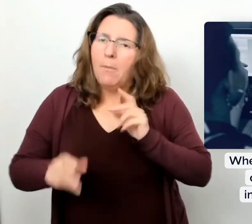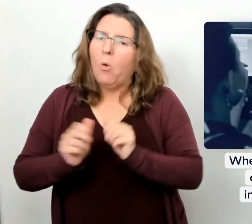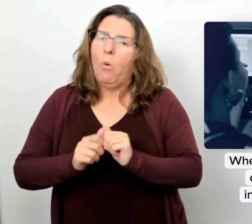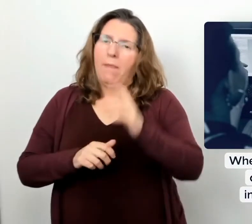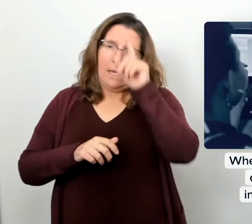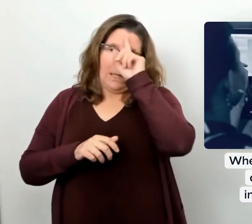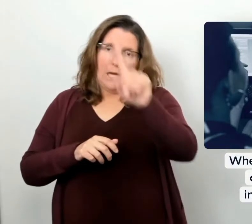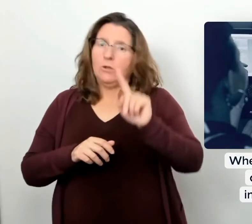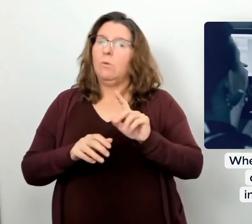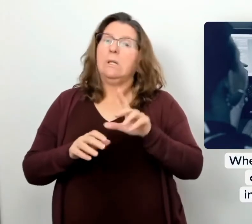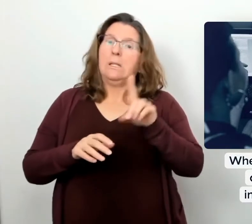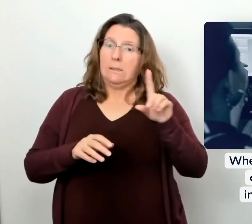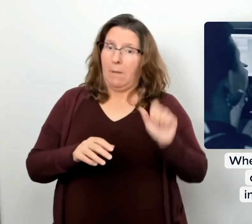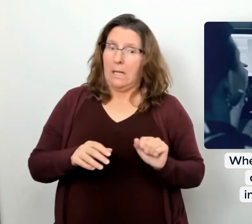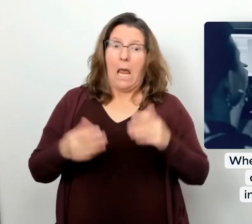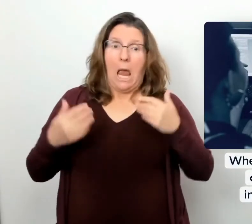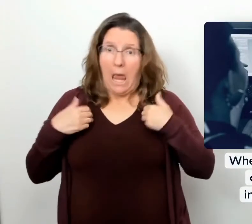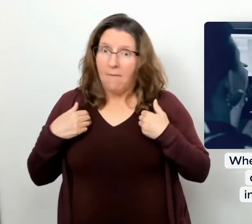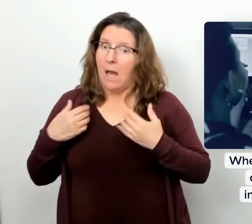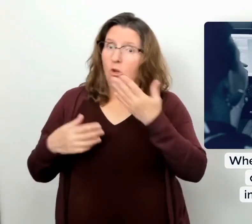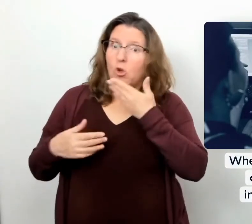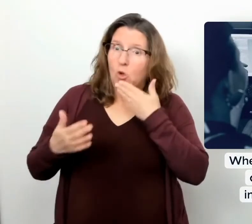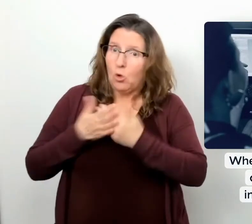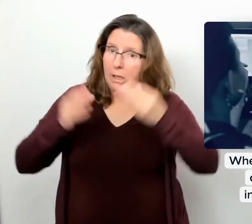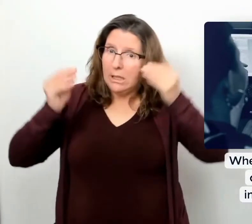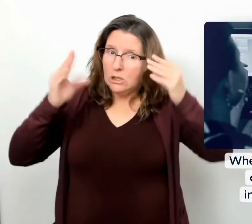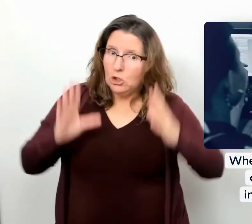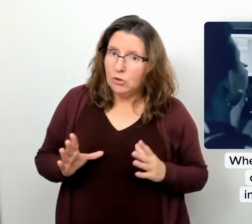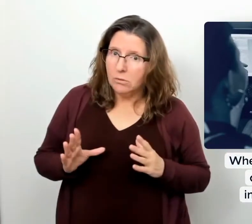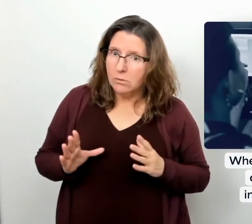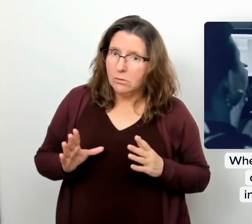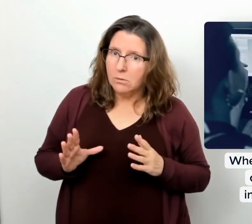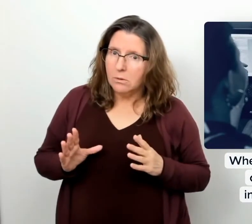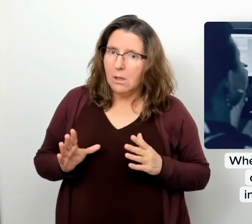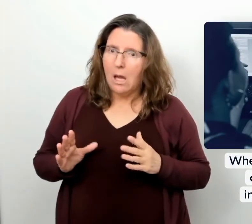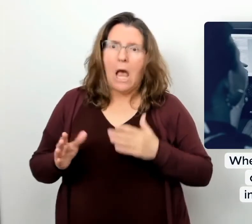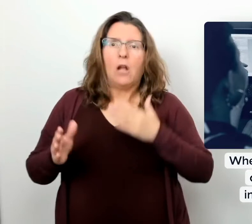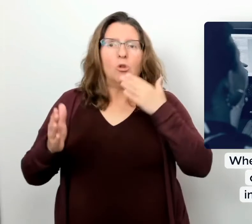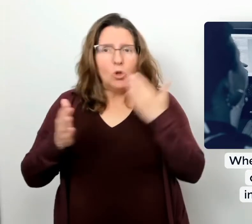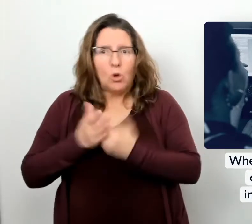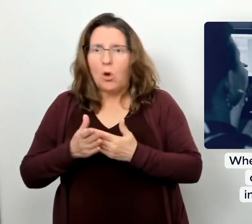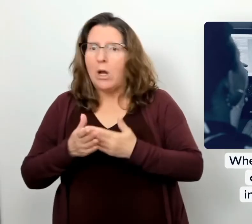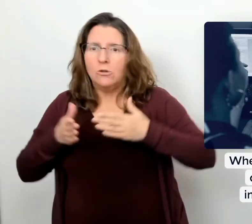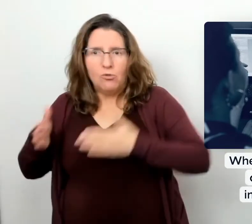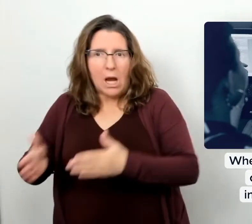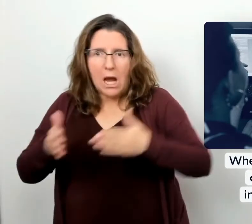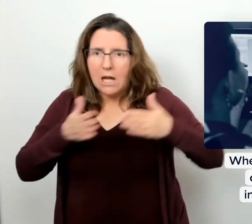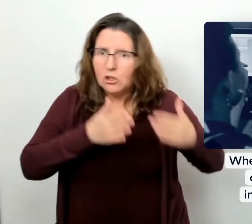When people with intellectual disabilities have high quality instruction and are guided by effective